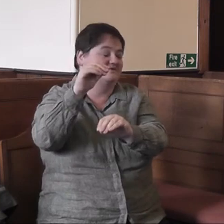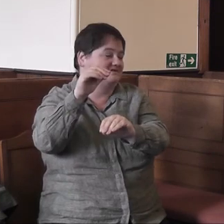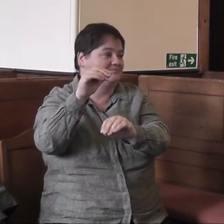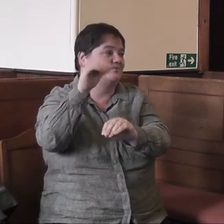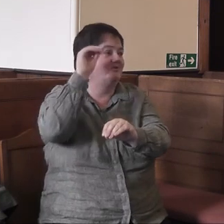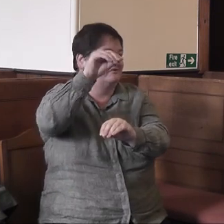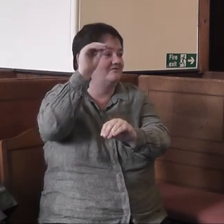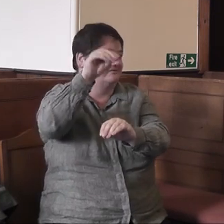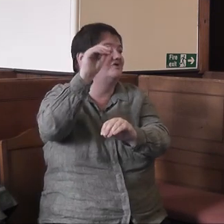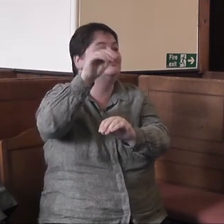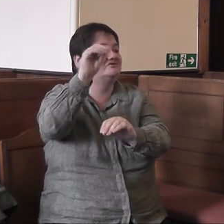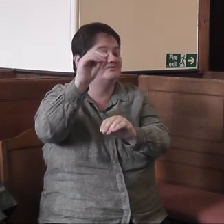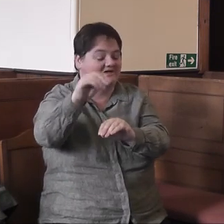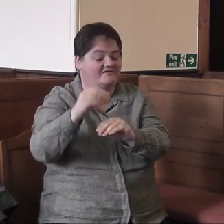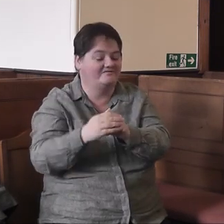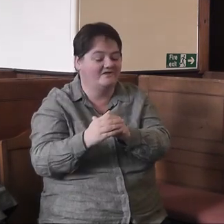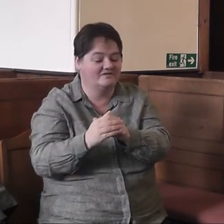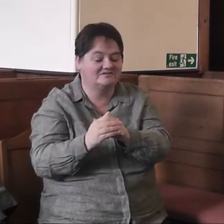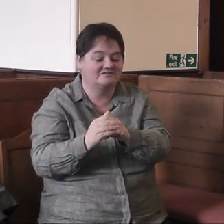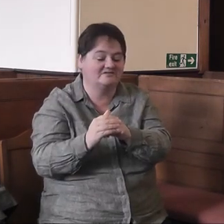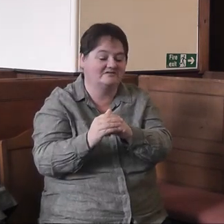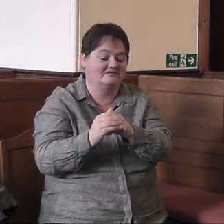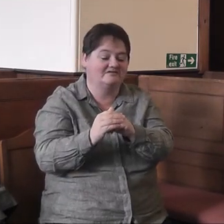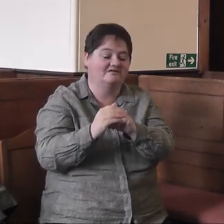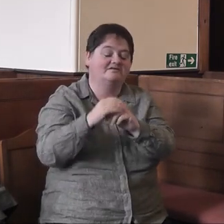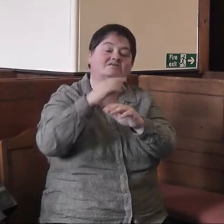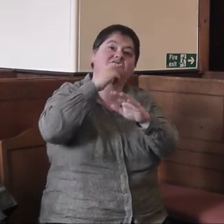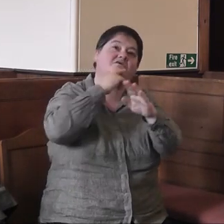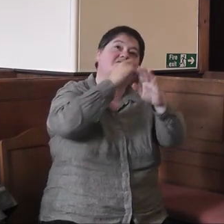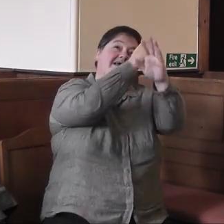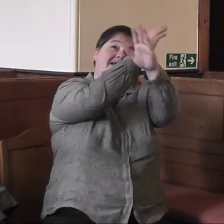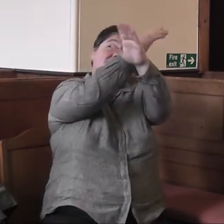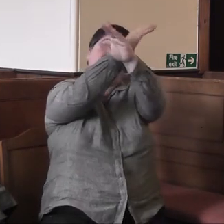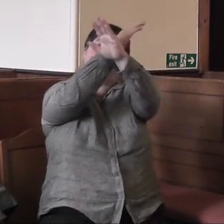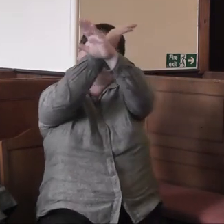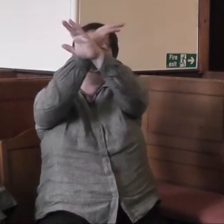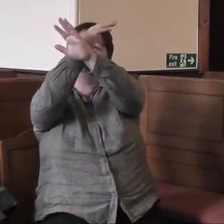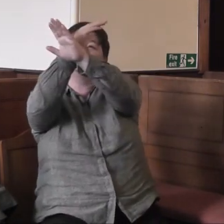we need to put who's doing it first. So the angels